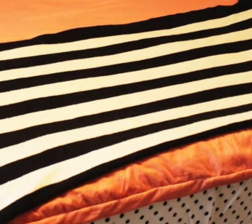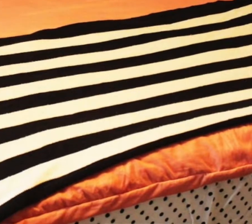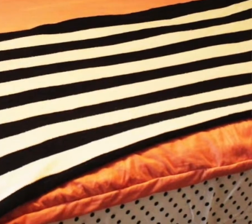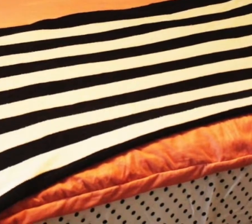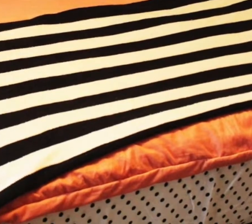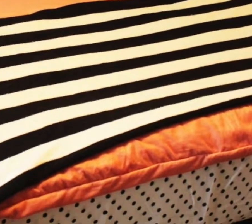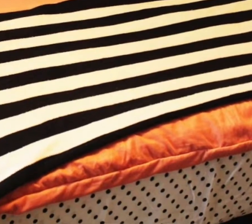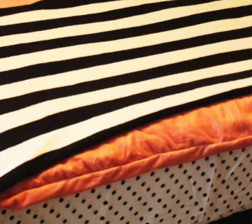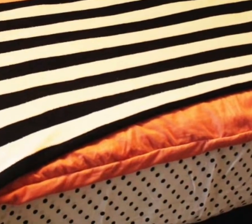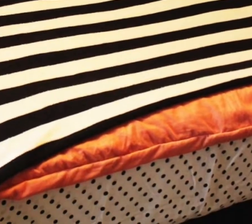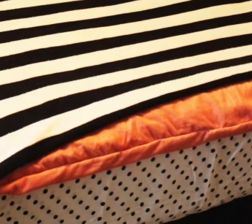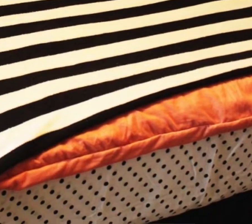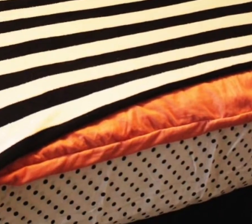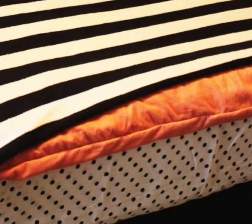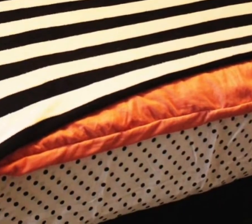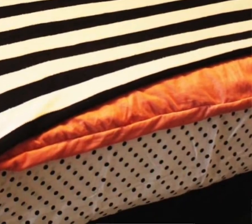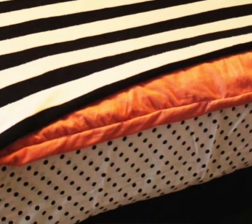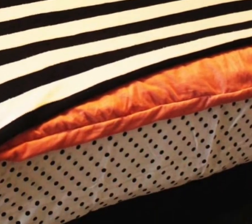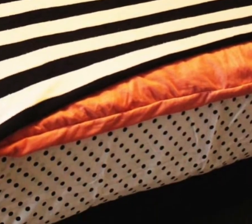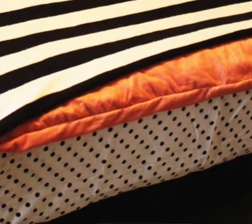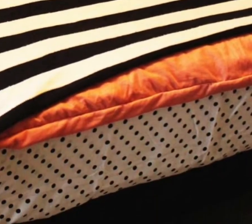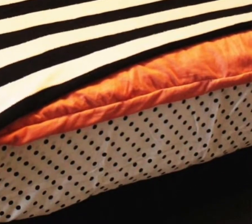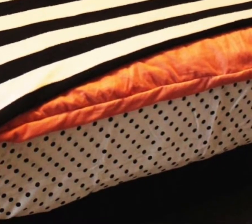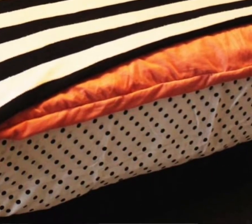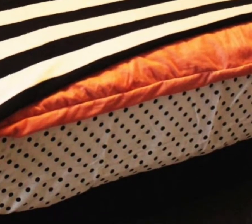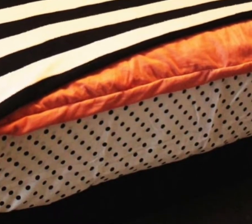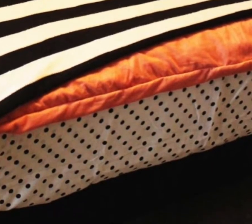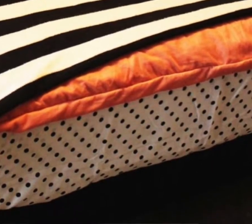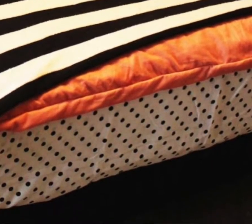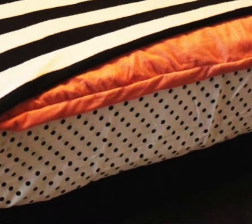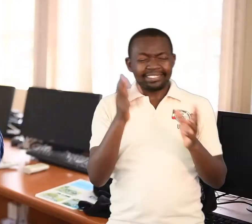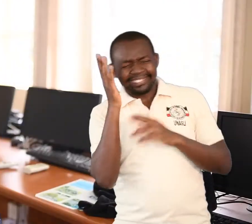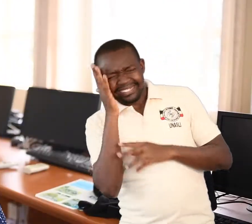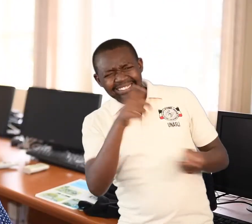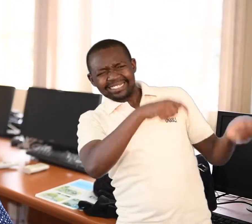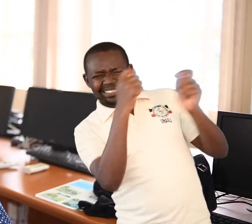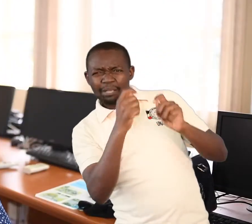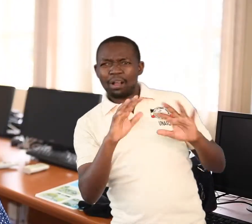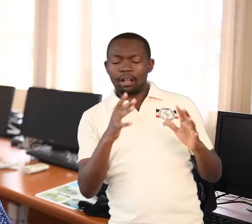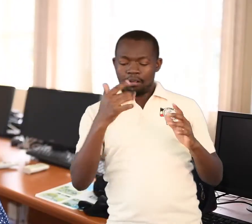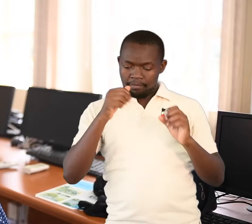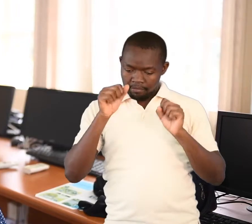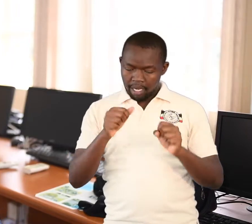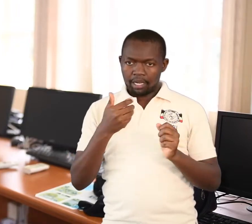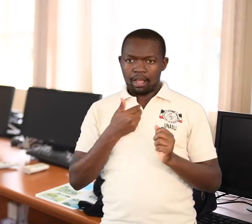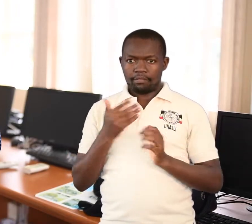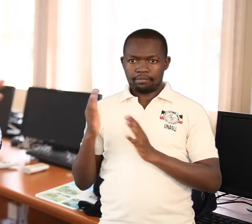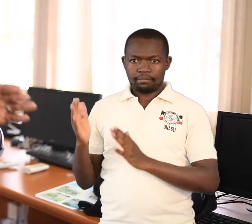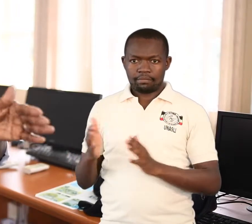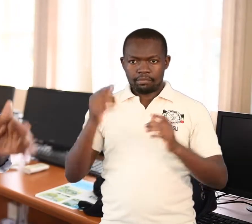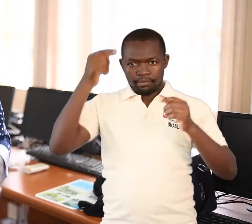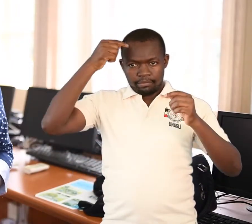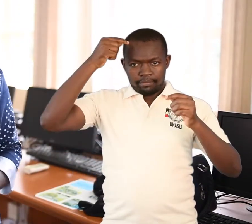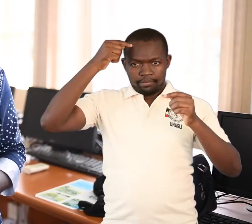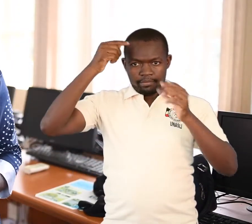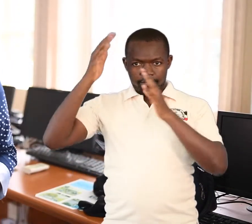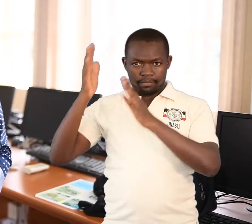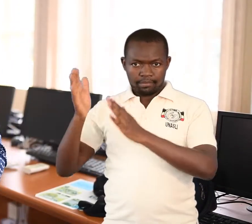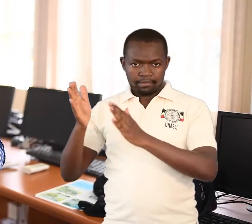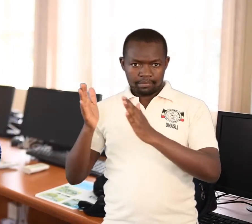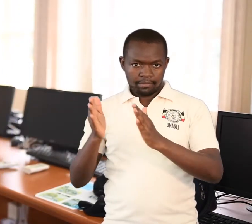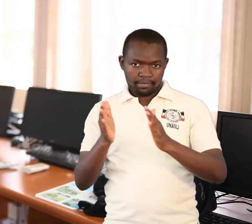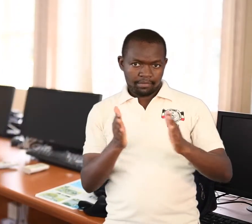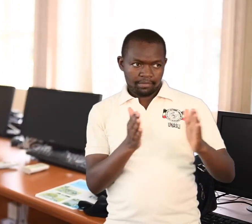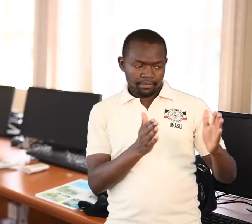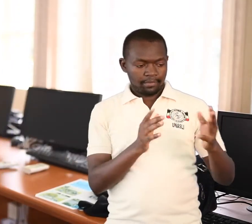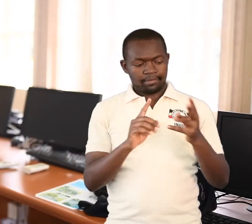bed. How are you going to jump on the bed and quickly spread the blanket and cover yourself? So you have to plan. The